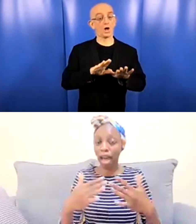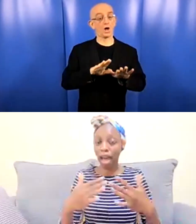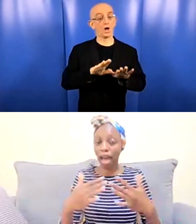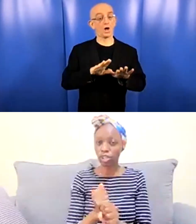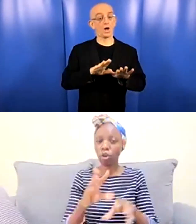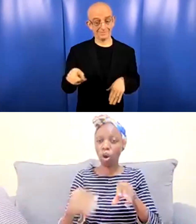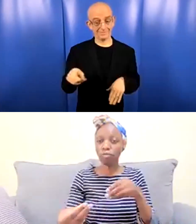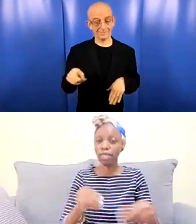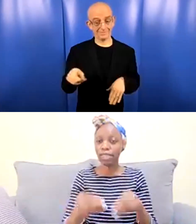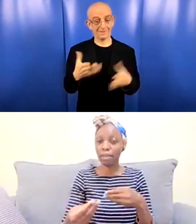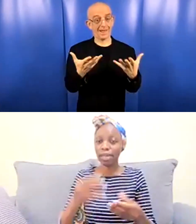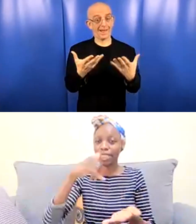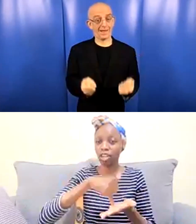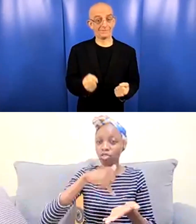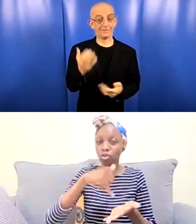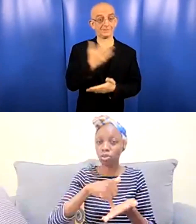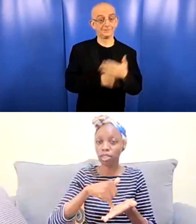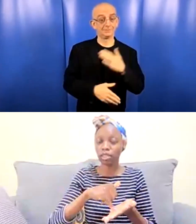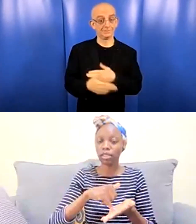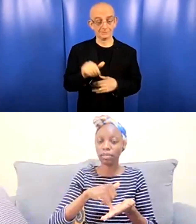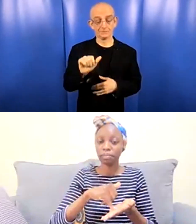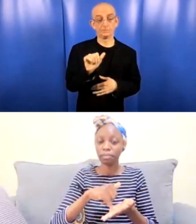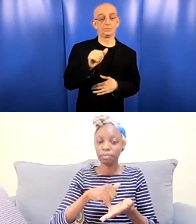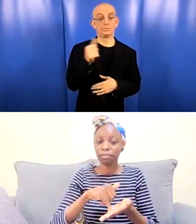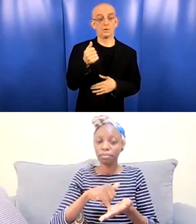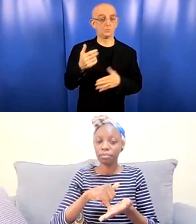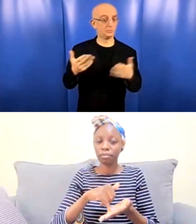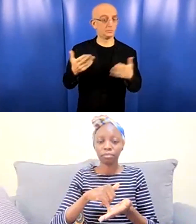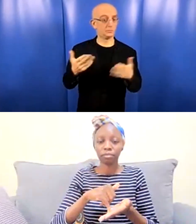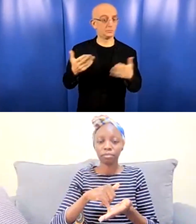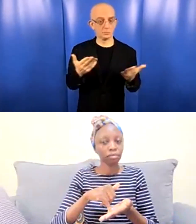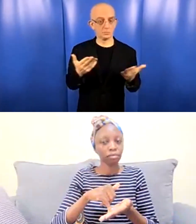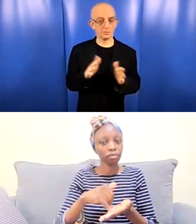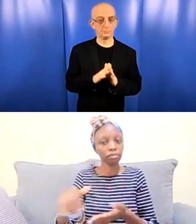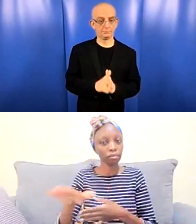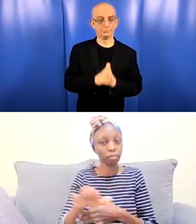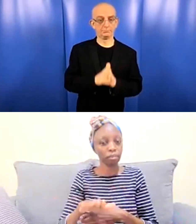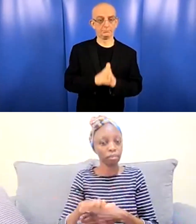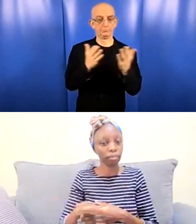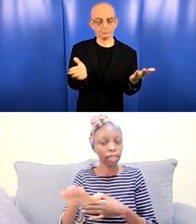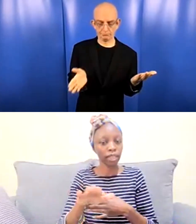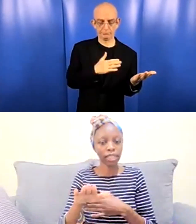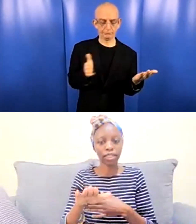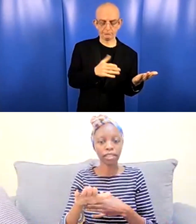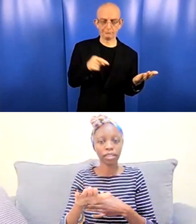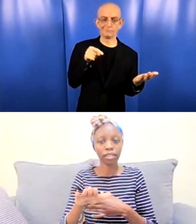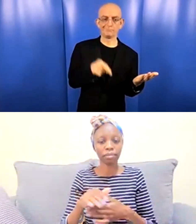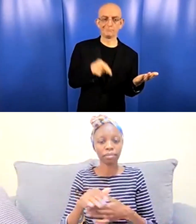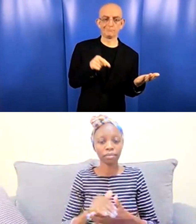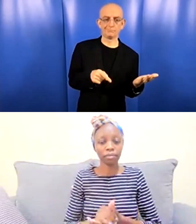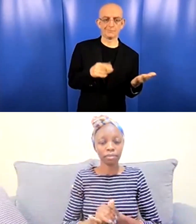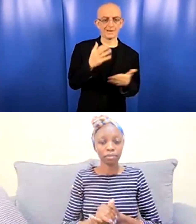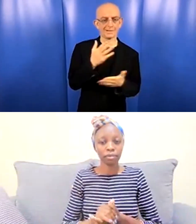disability inclusive policies in child protection and internet